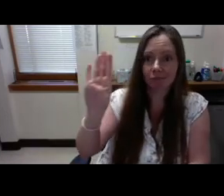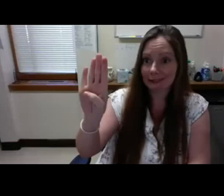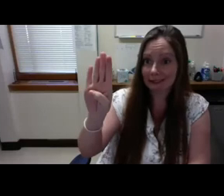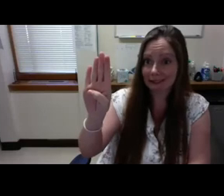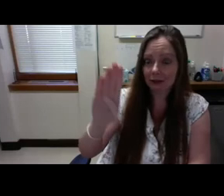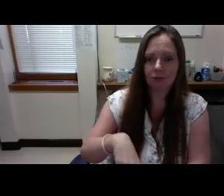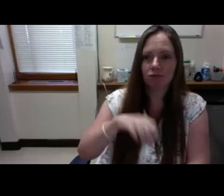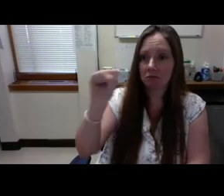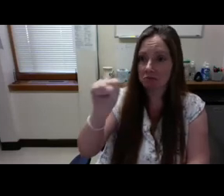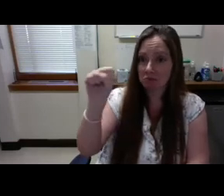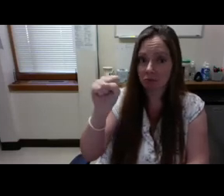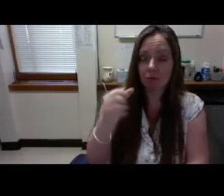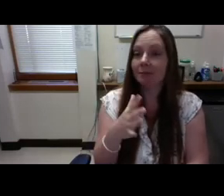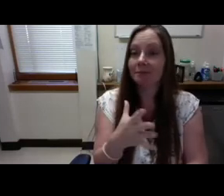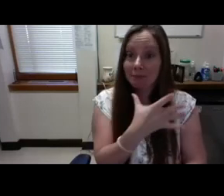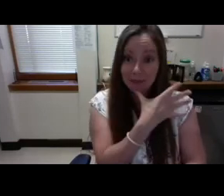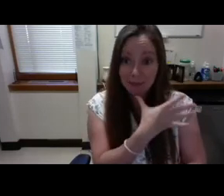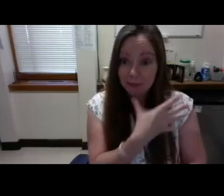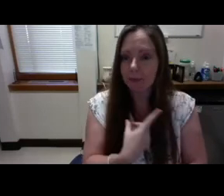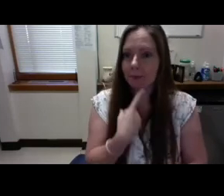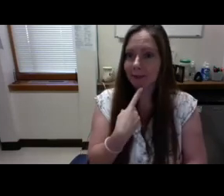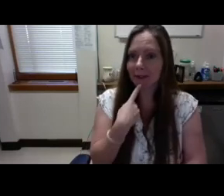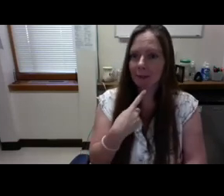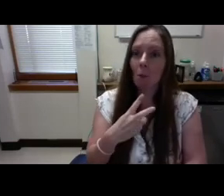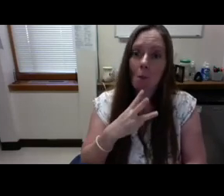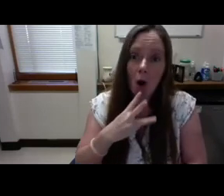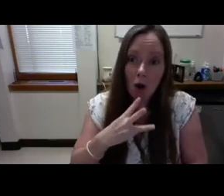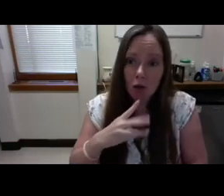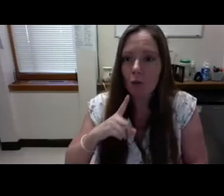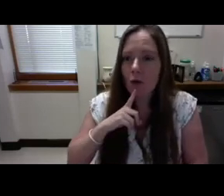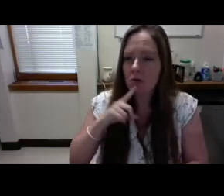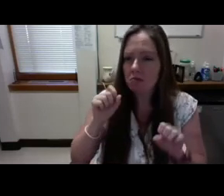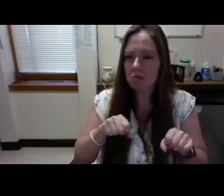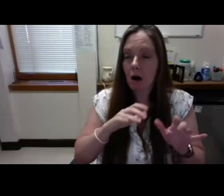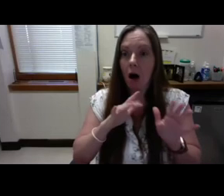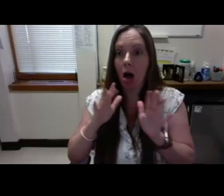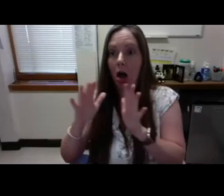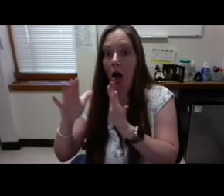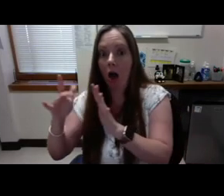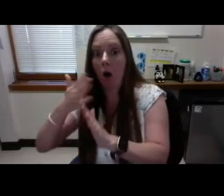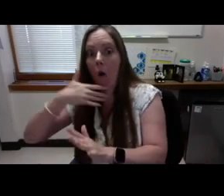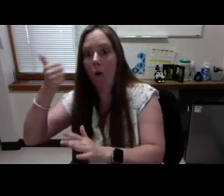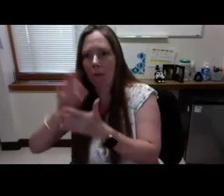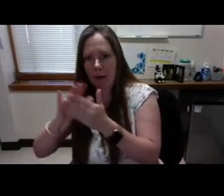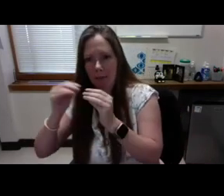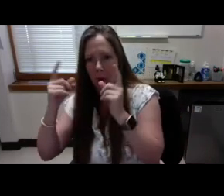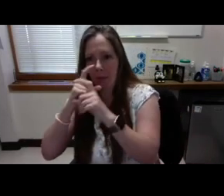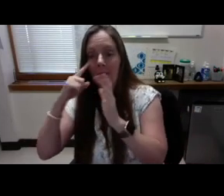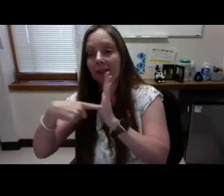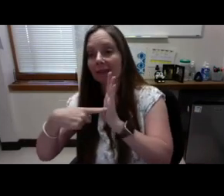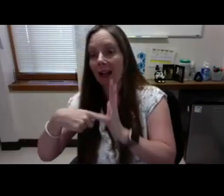young babies can sign like B, S, mom, you know, for water, they